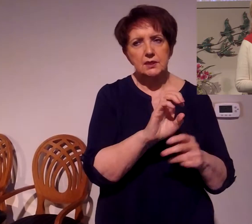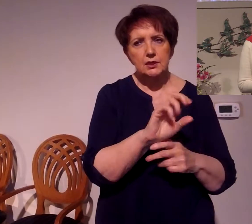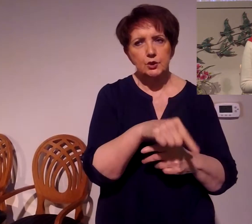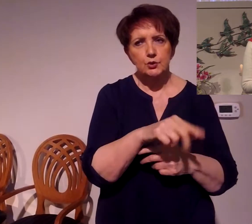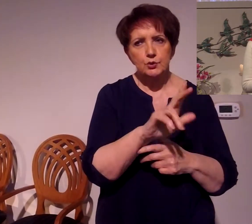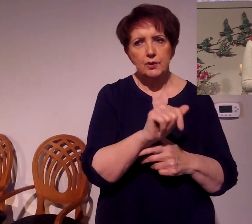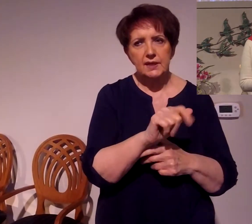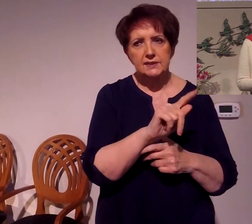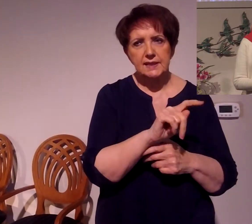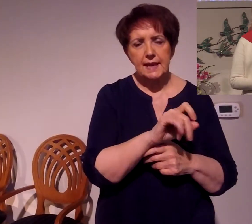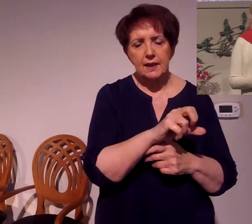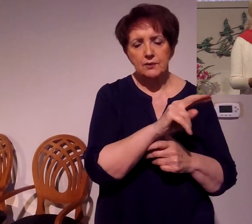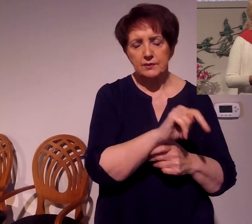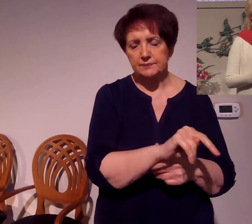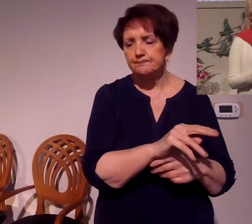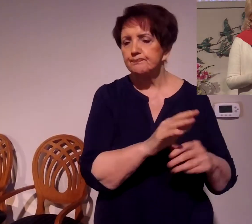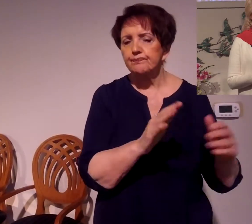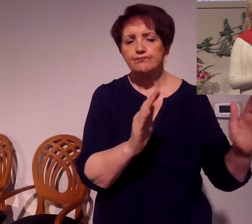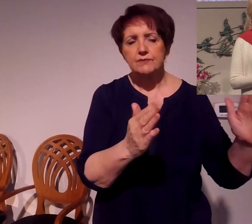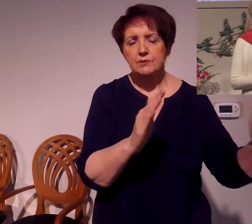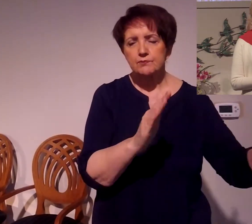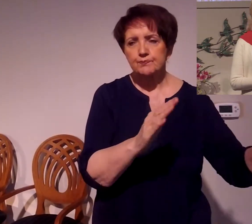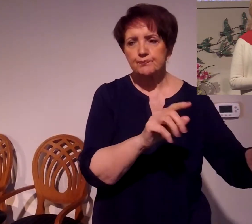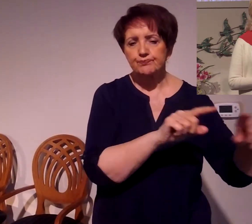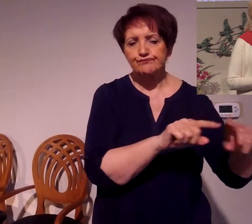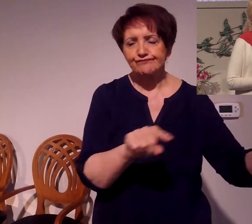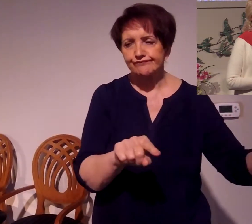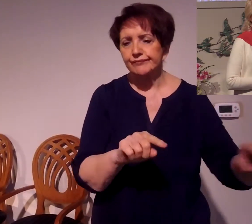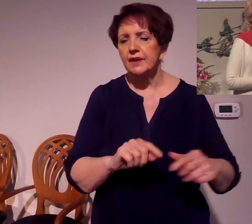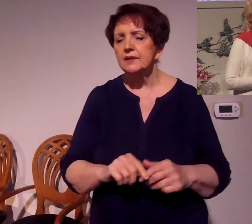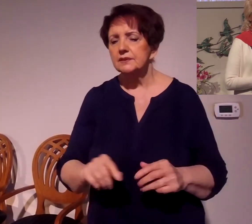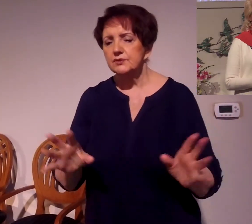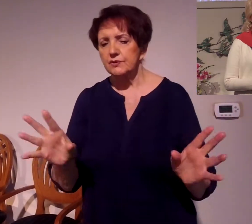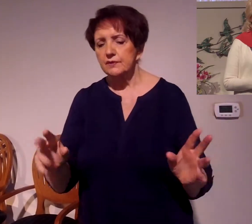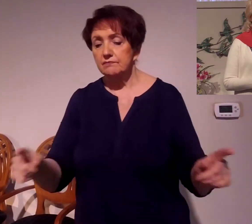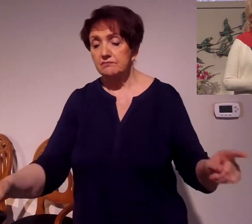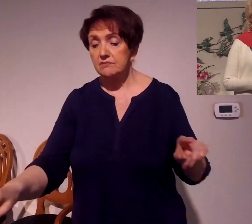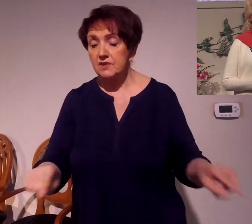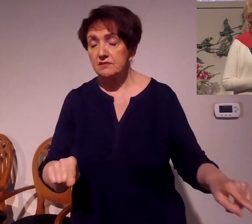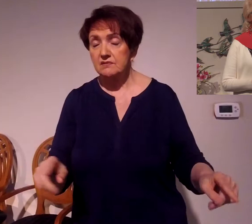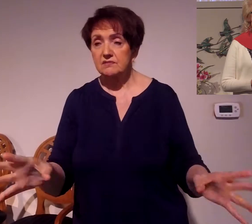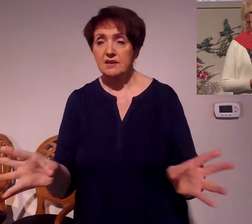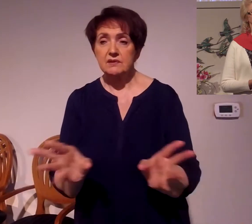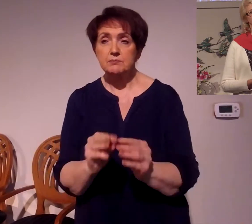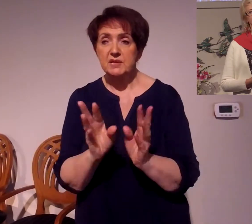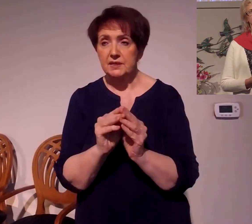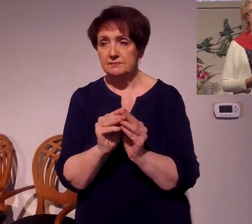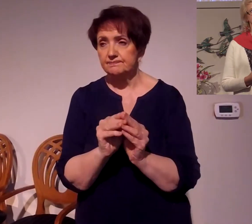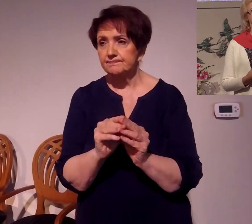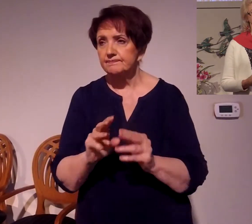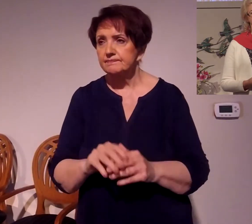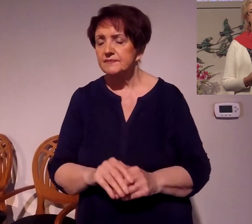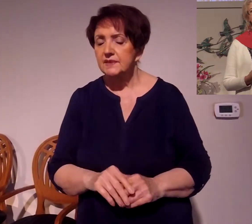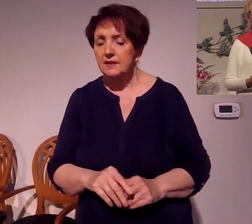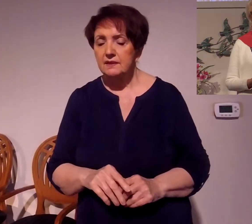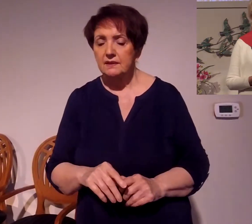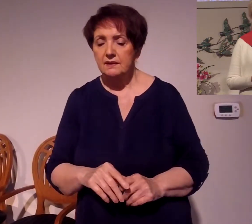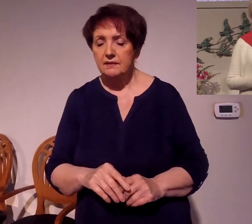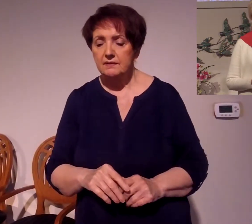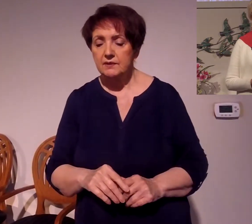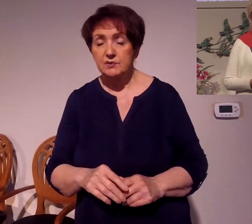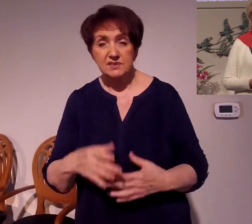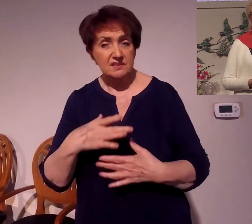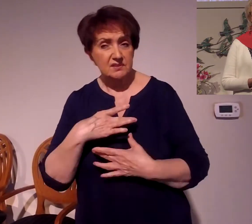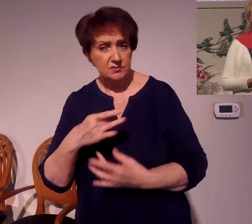grand unified theory. And they had this meeting because he was very interested in where this mystic poet